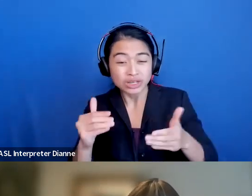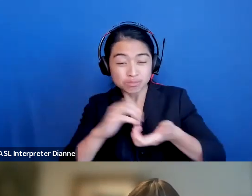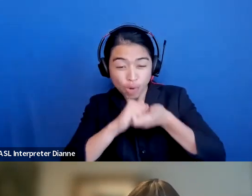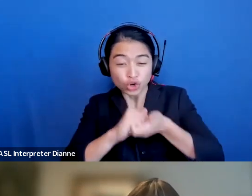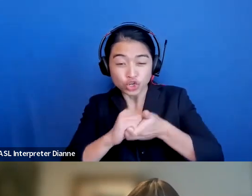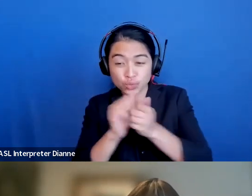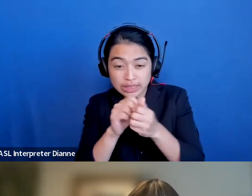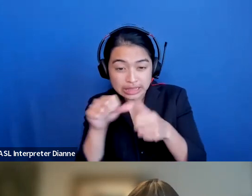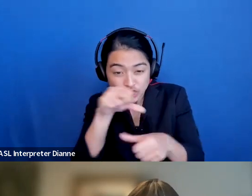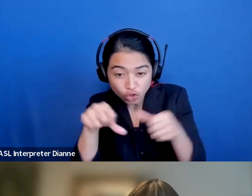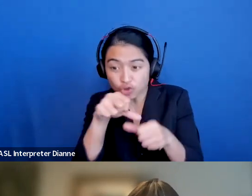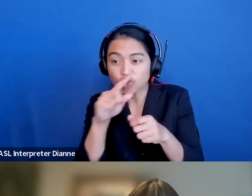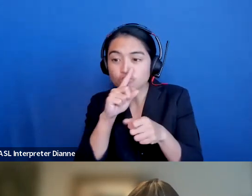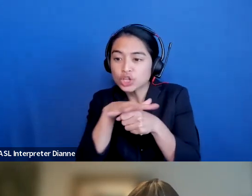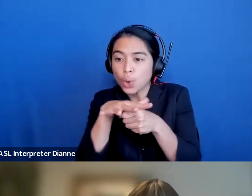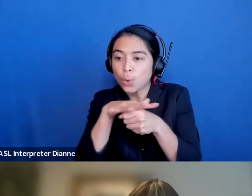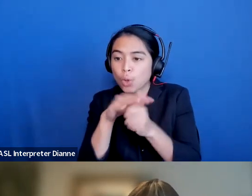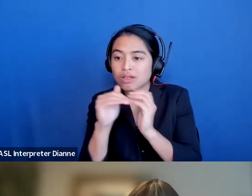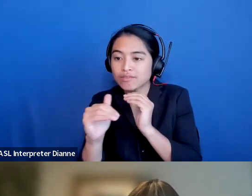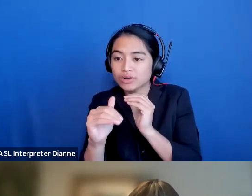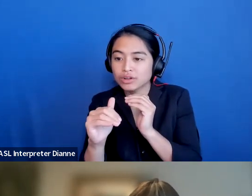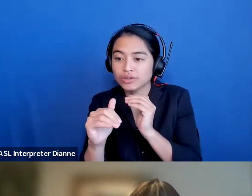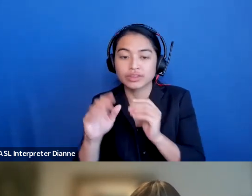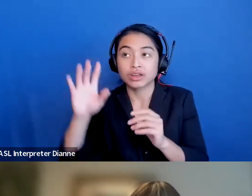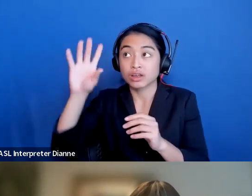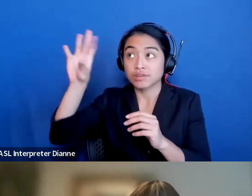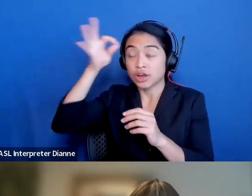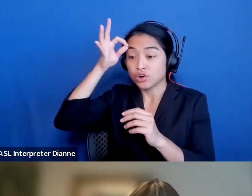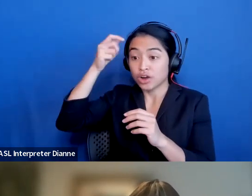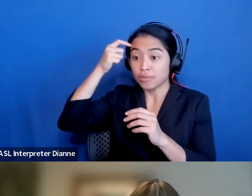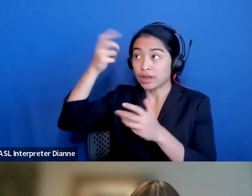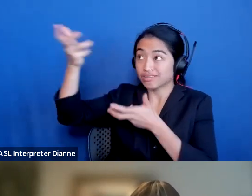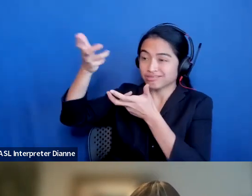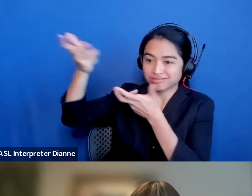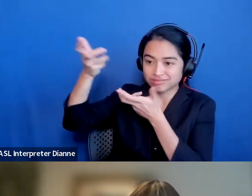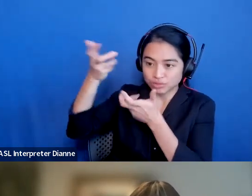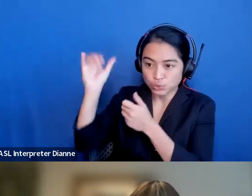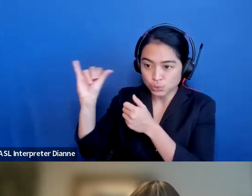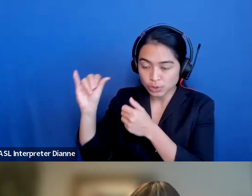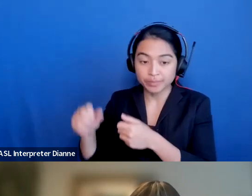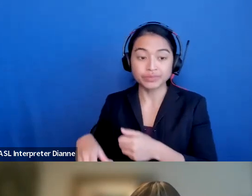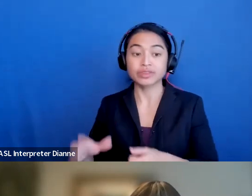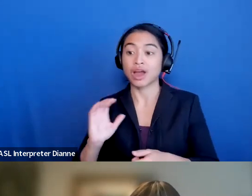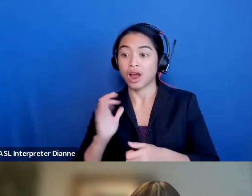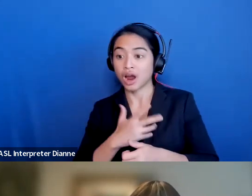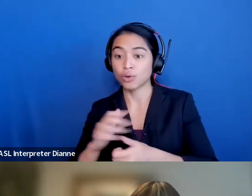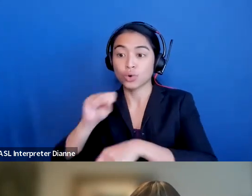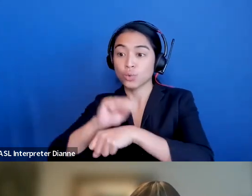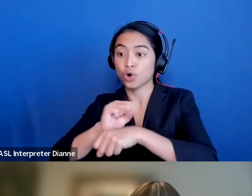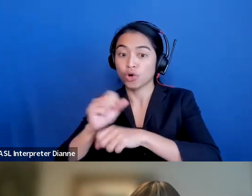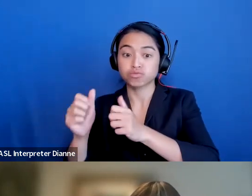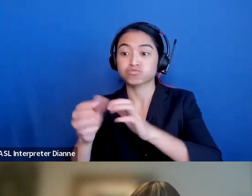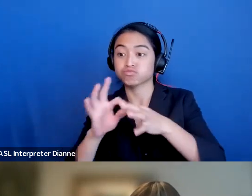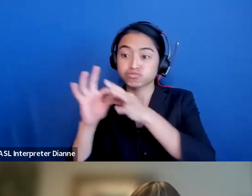other at the local level, with our colleagues at the federal government. And again, these collaborations, which may be a